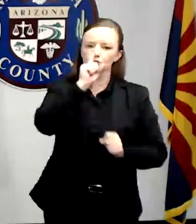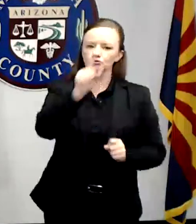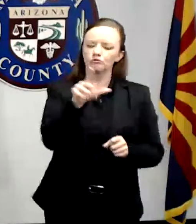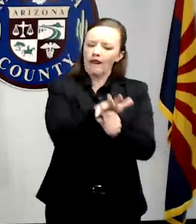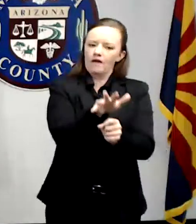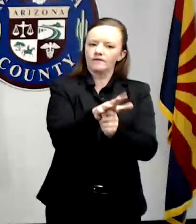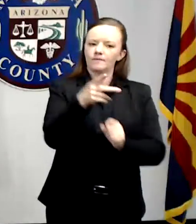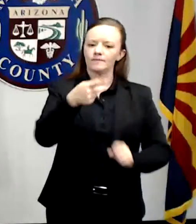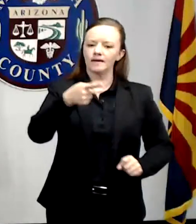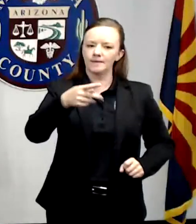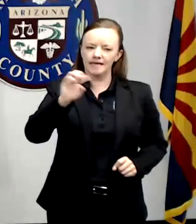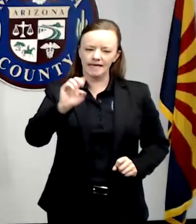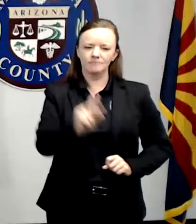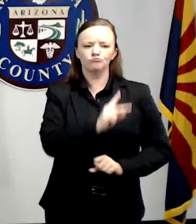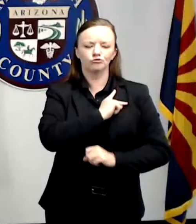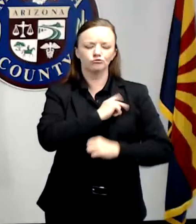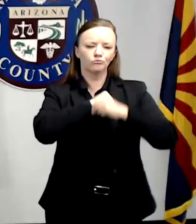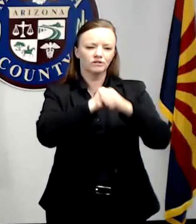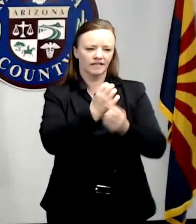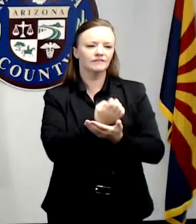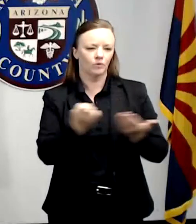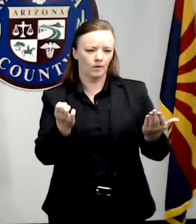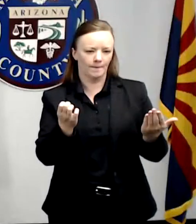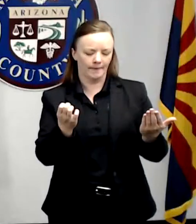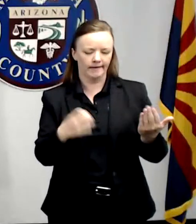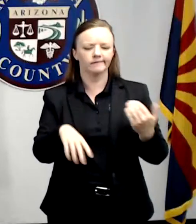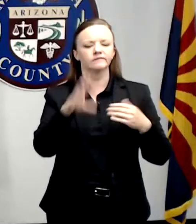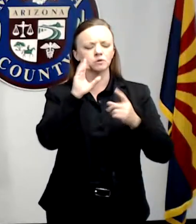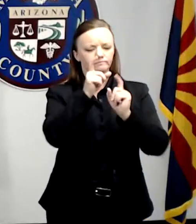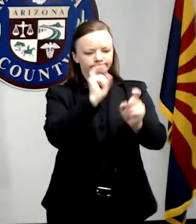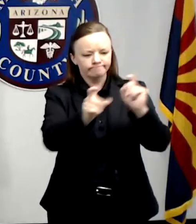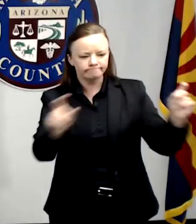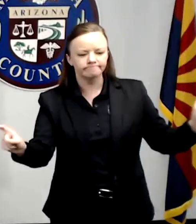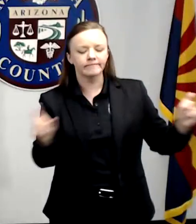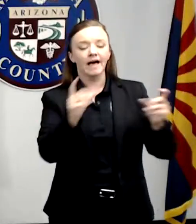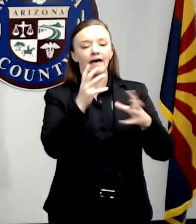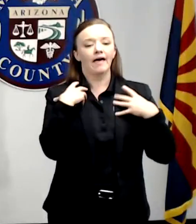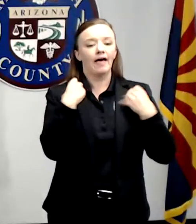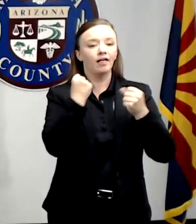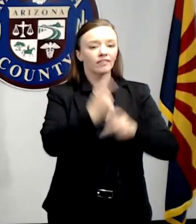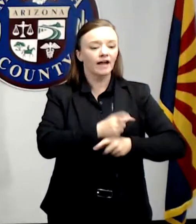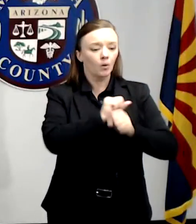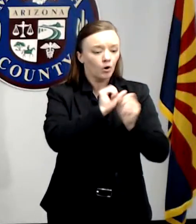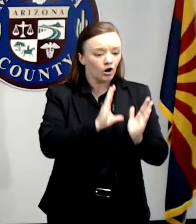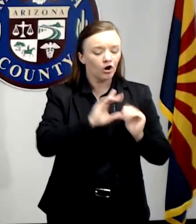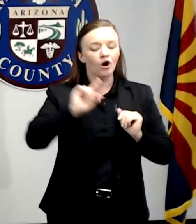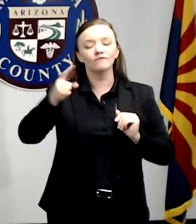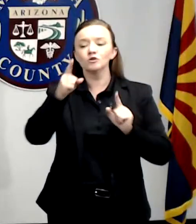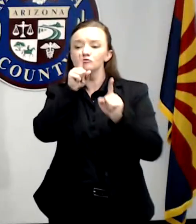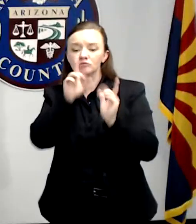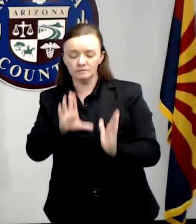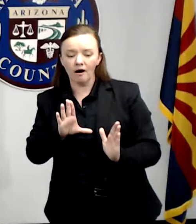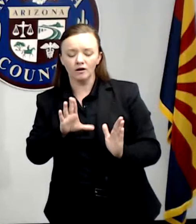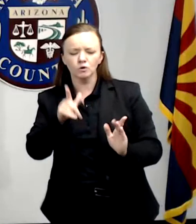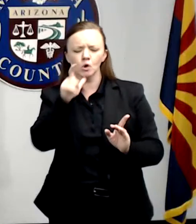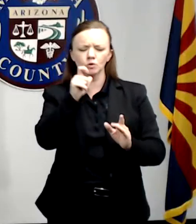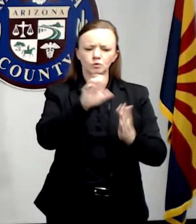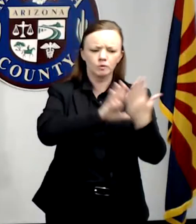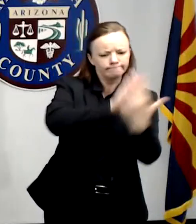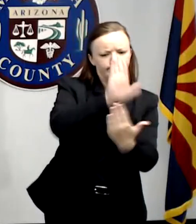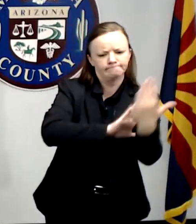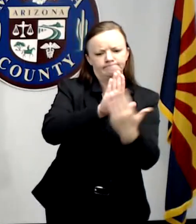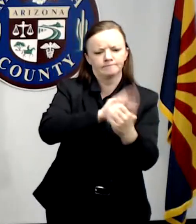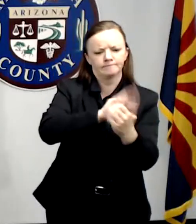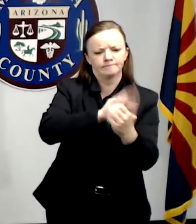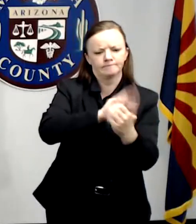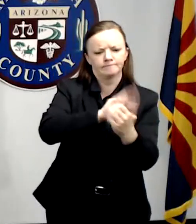of protective equipment, or PPE, for healthcare workers and first responders on the front line of our fight against COVID-19.